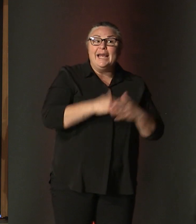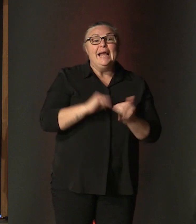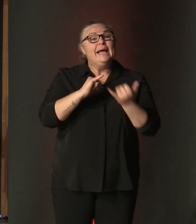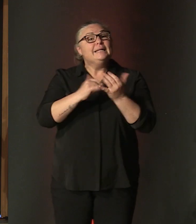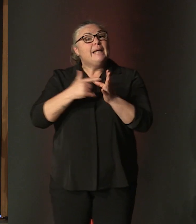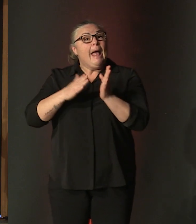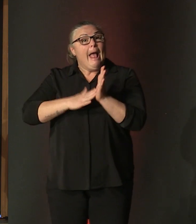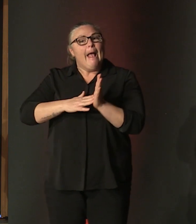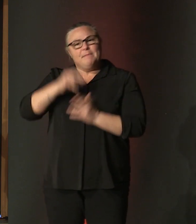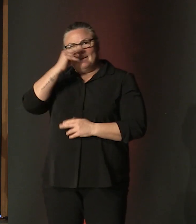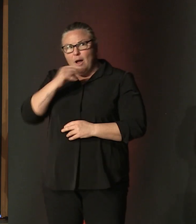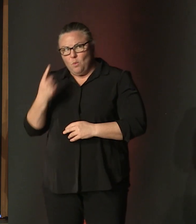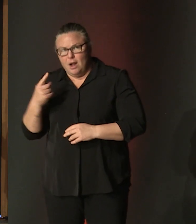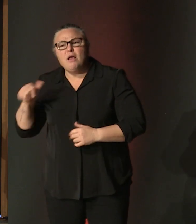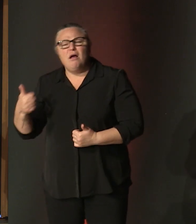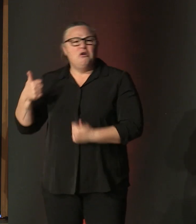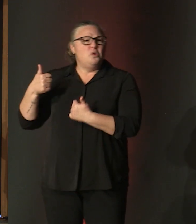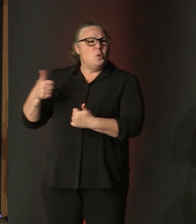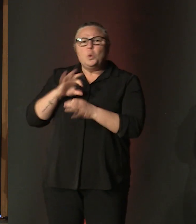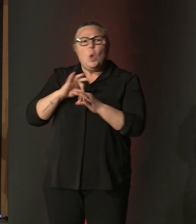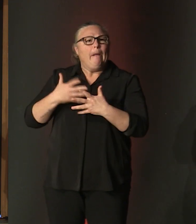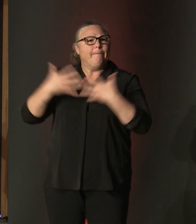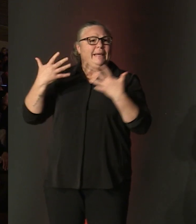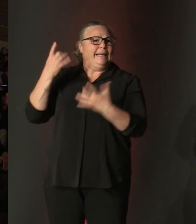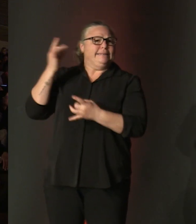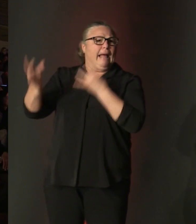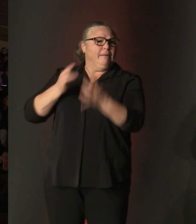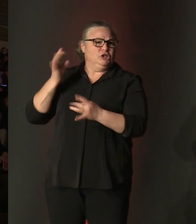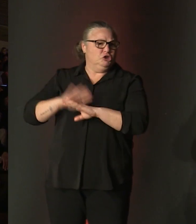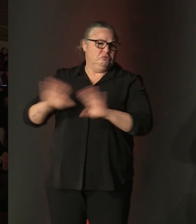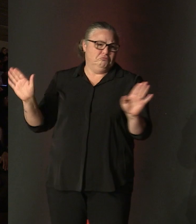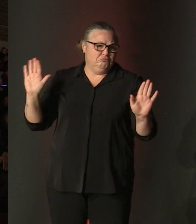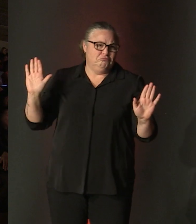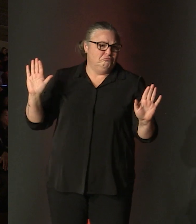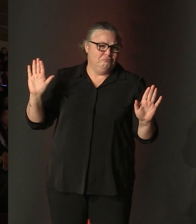good, and there is no major damage.